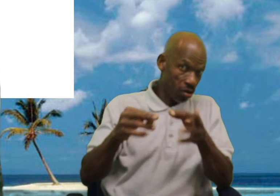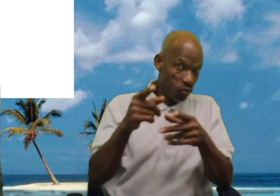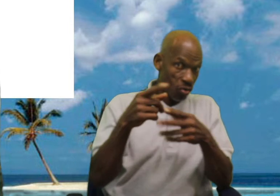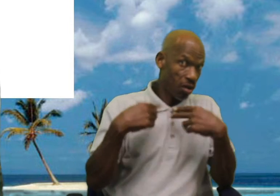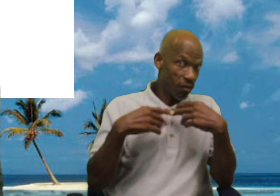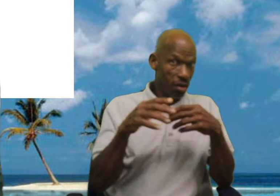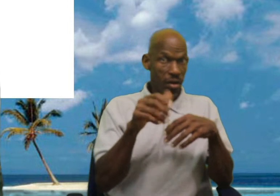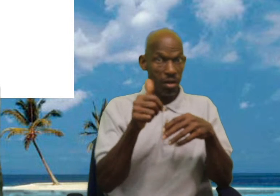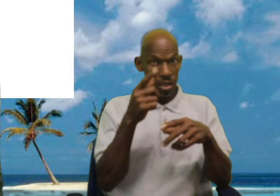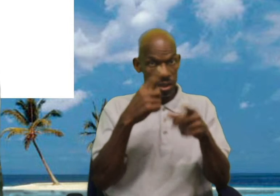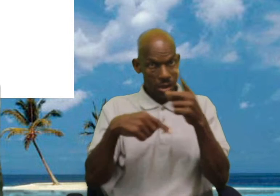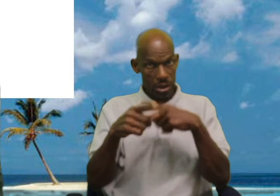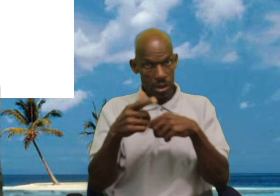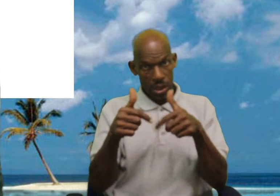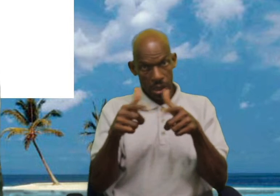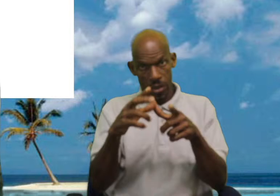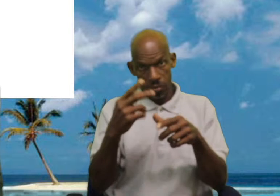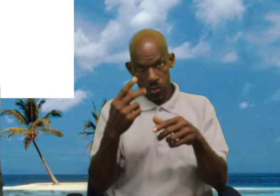So if I have